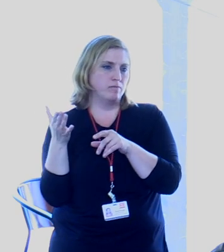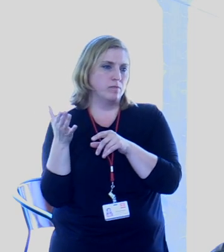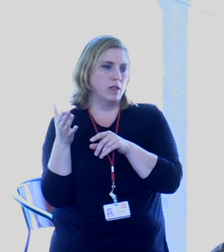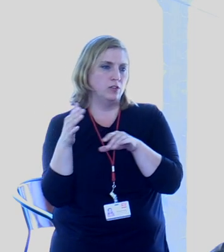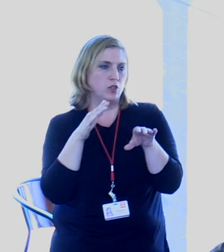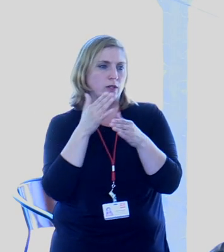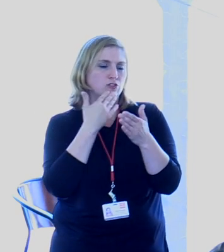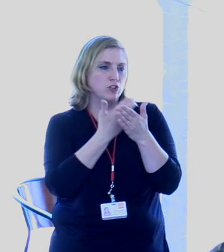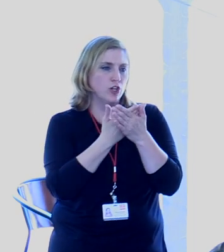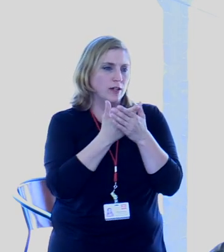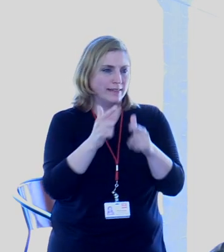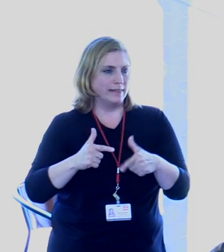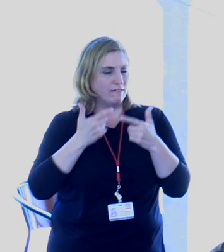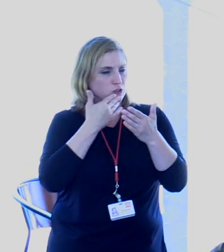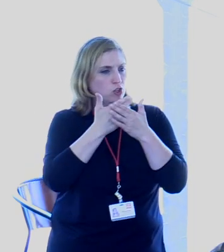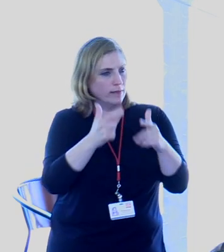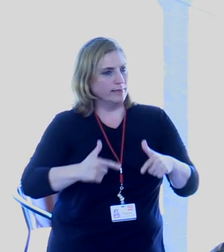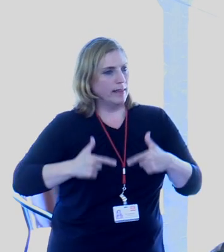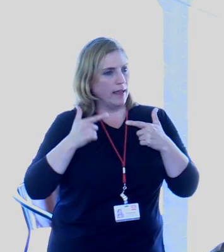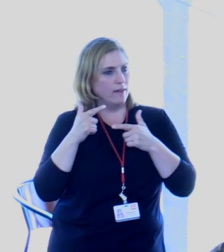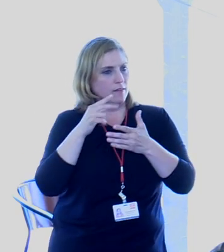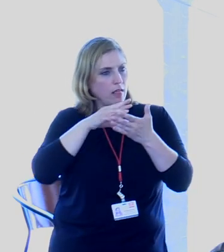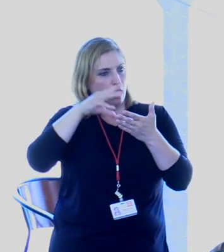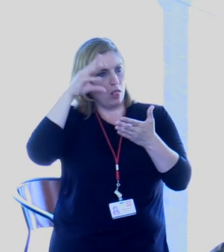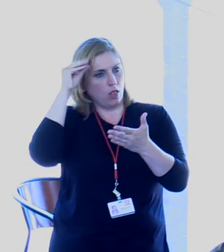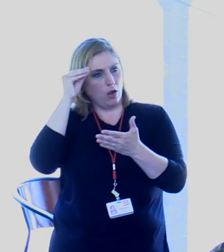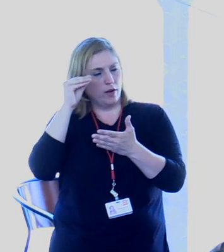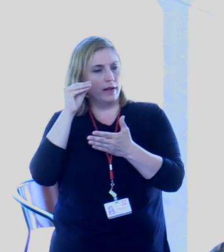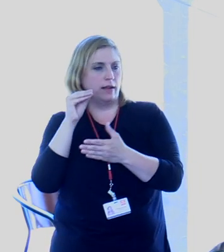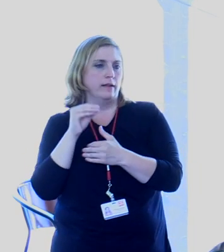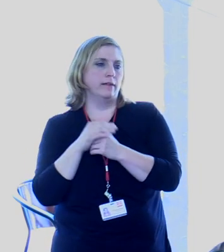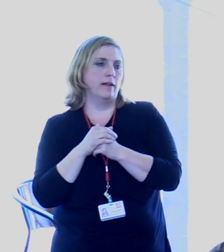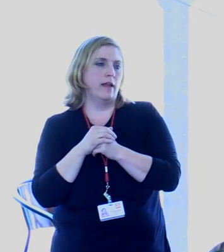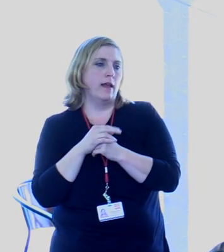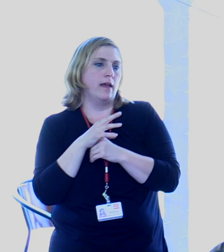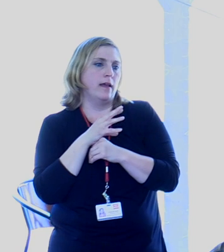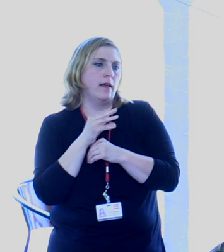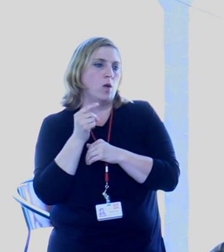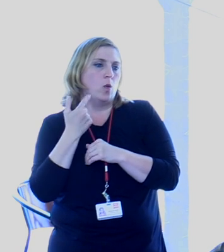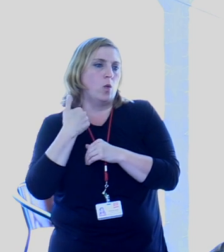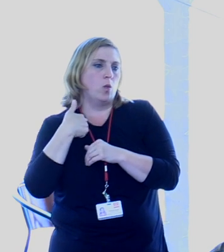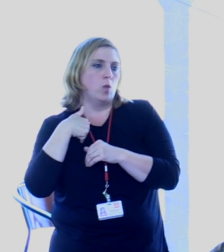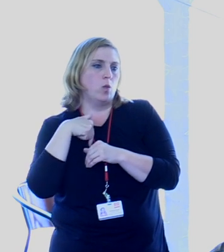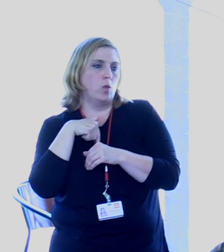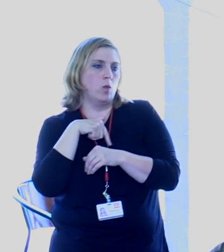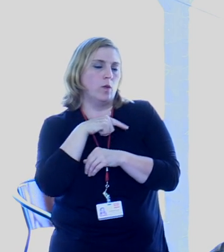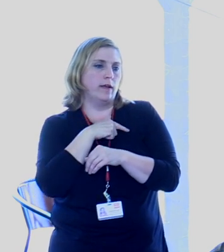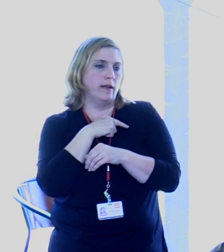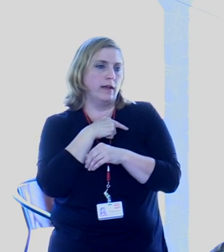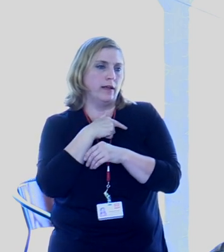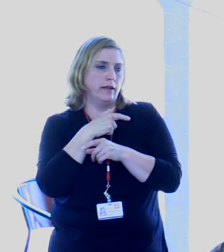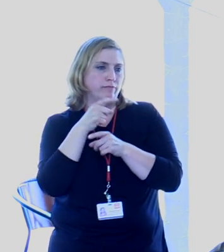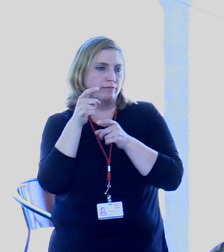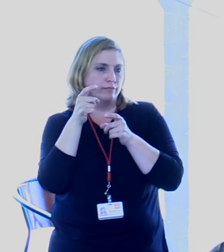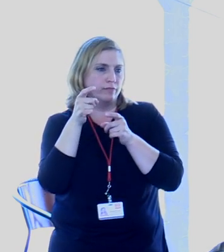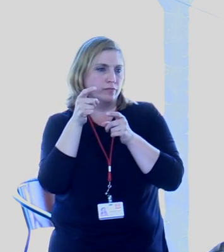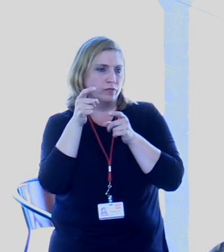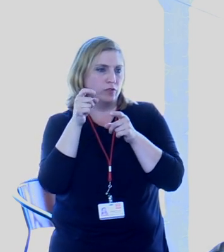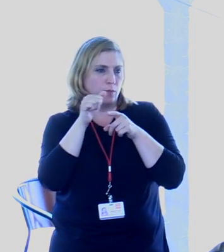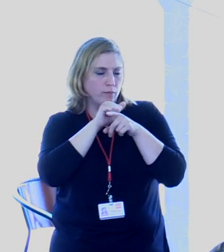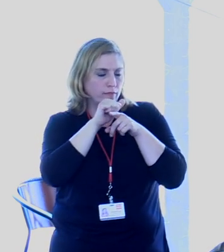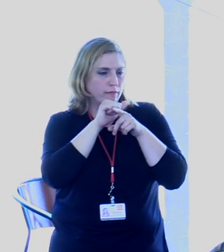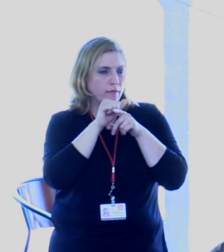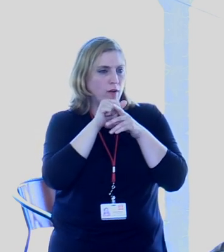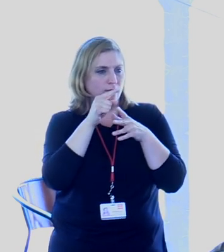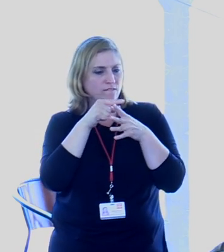doing the good, living the good life, is like learning an instrument, okay? We train our fingers, we